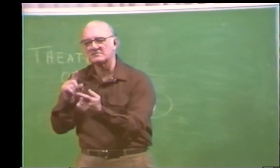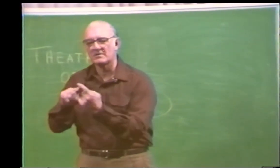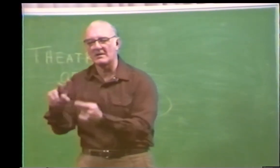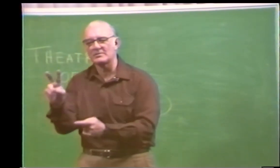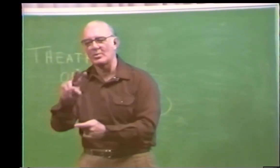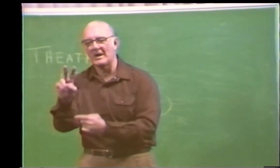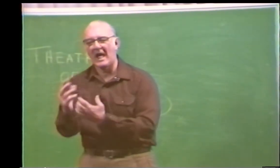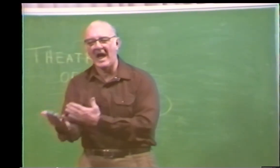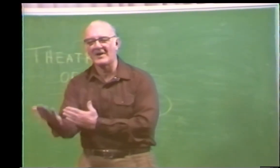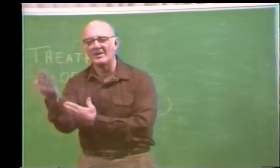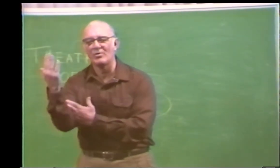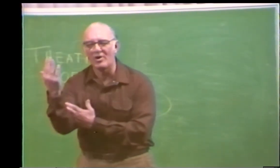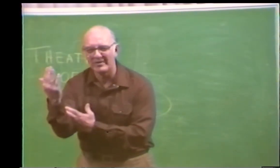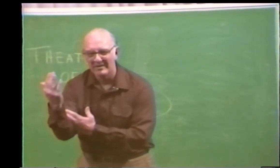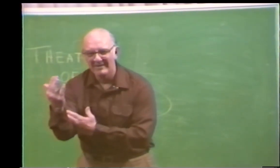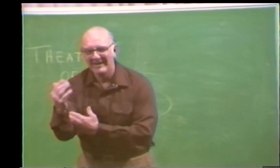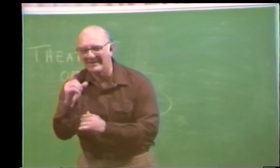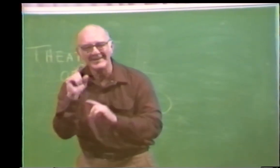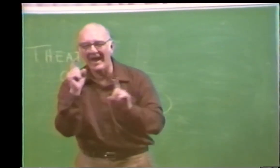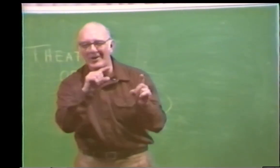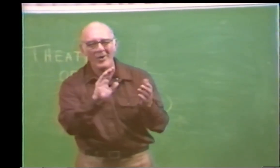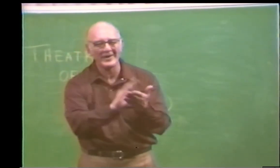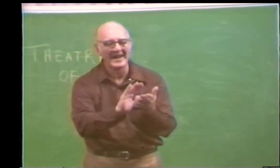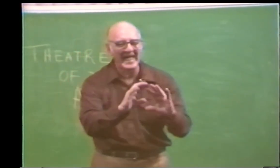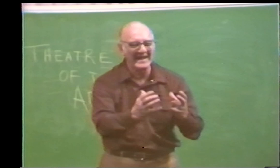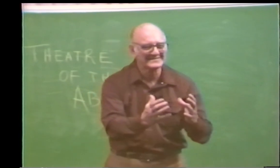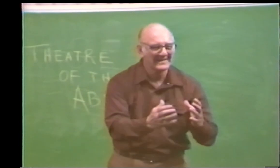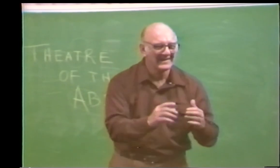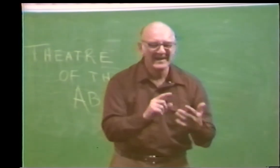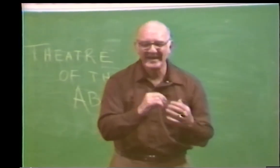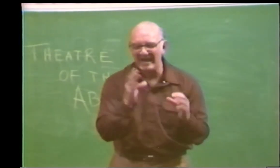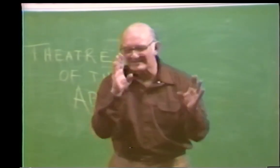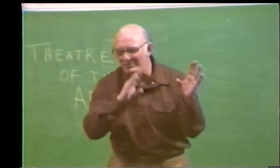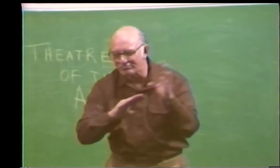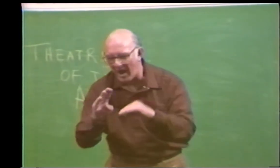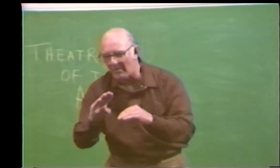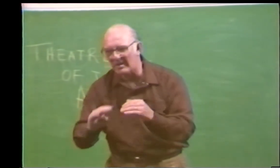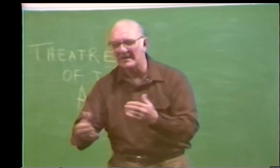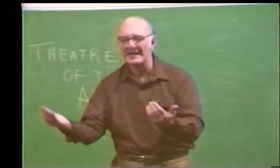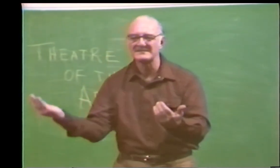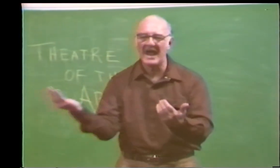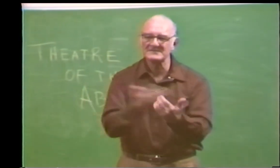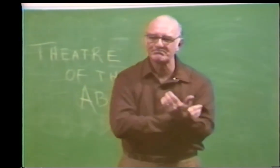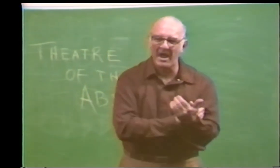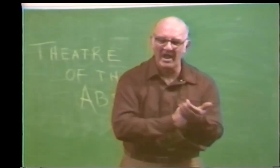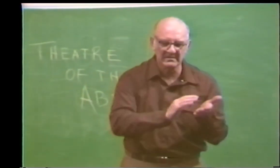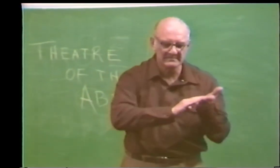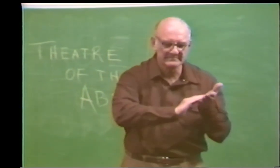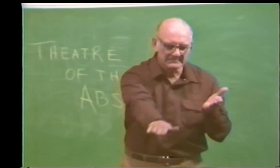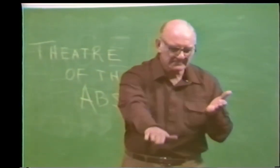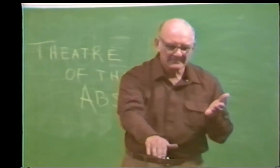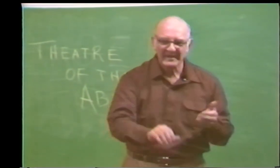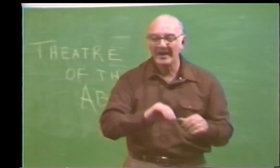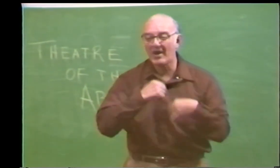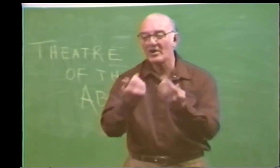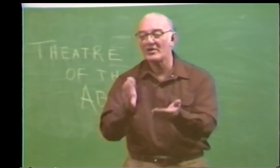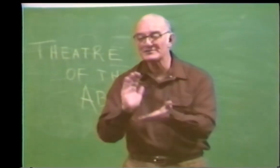till 2 o'clock in the morning, and then I go to class. He gets in trouble, he's expelled. Another